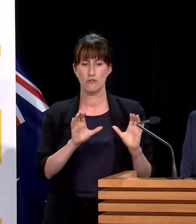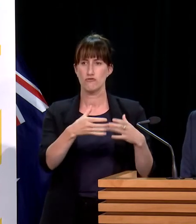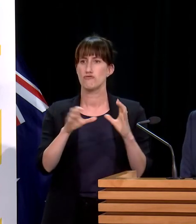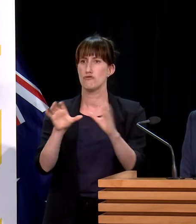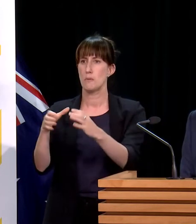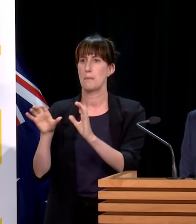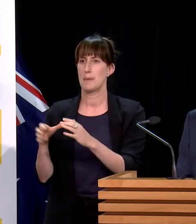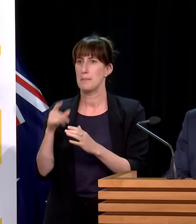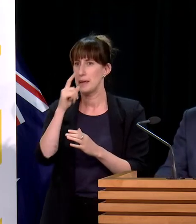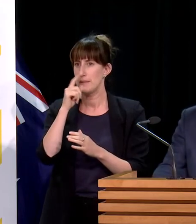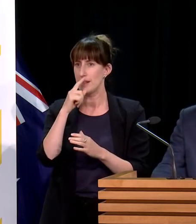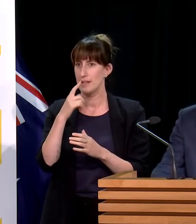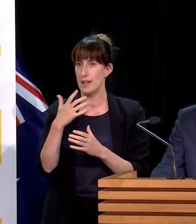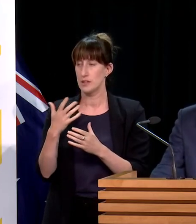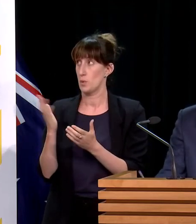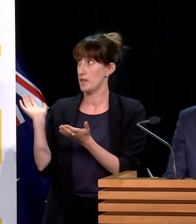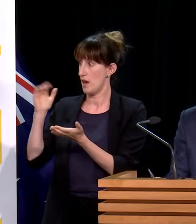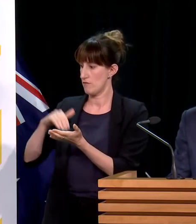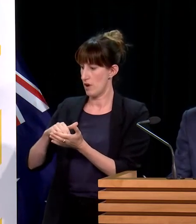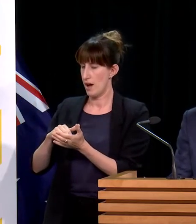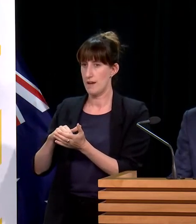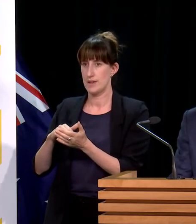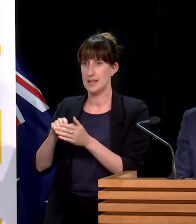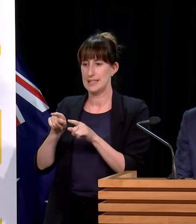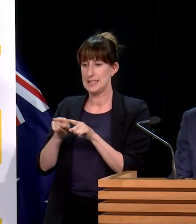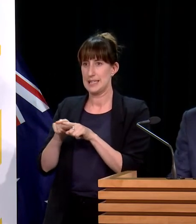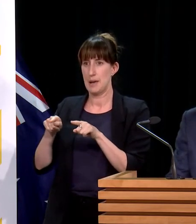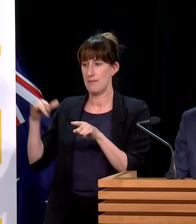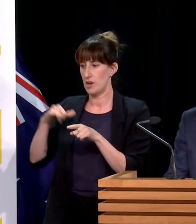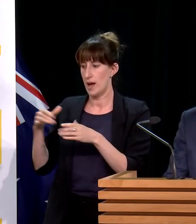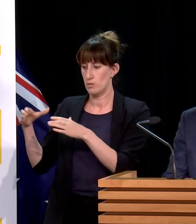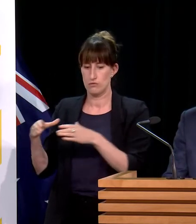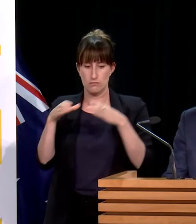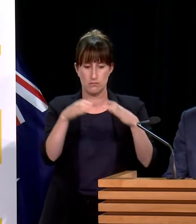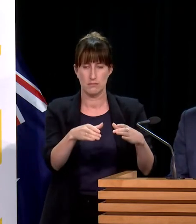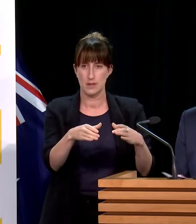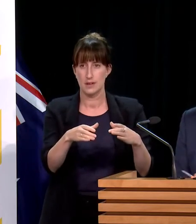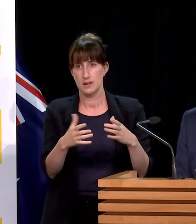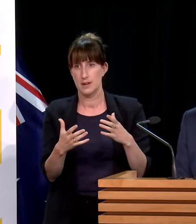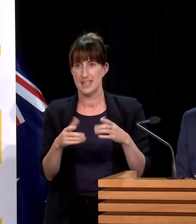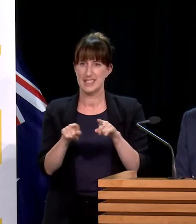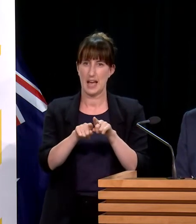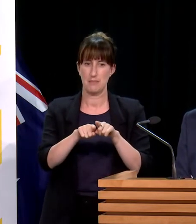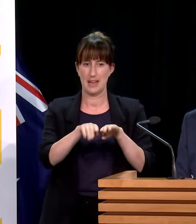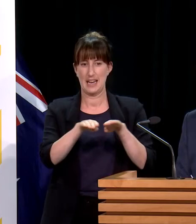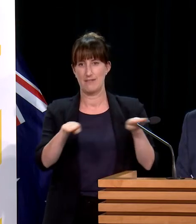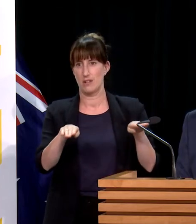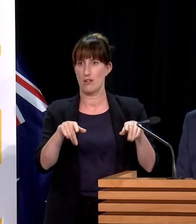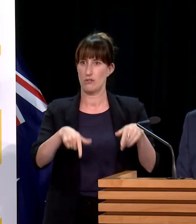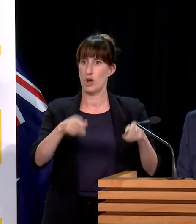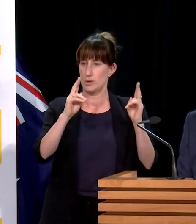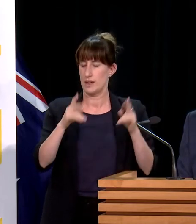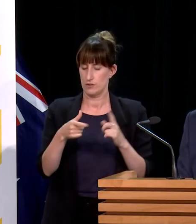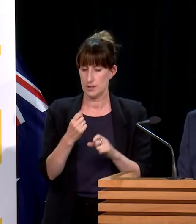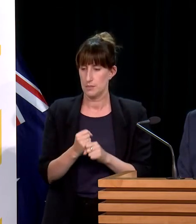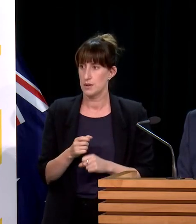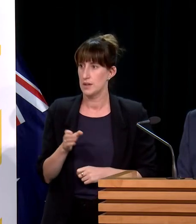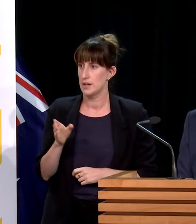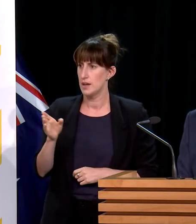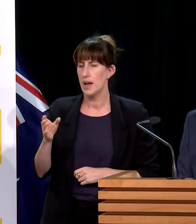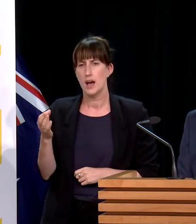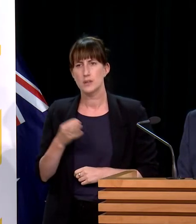our managed isolation facilities. So all of that will be considered together. Why are the results being